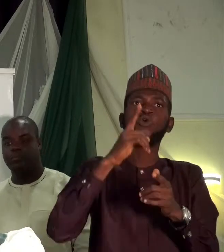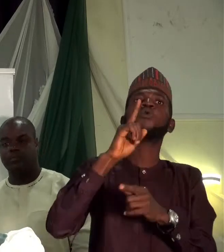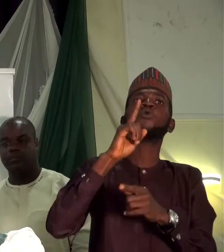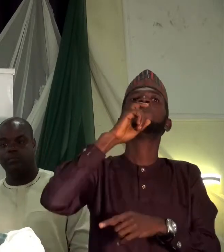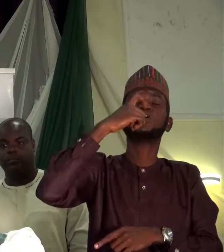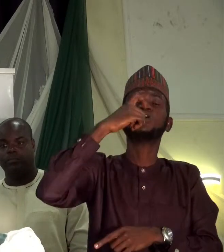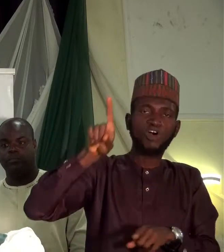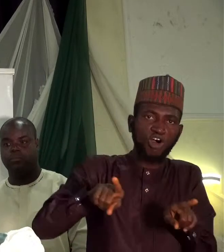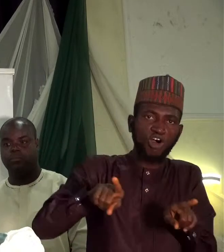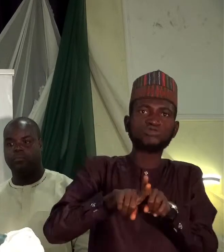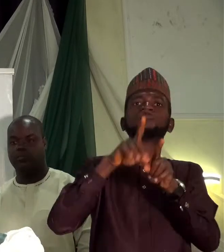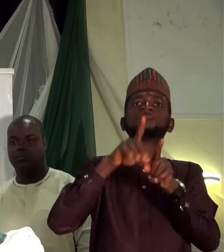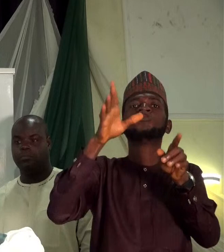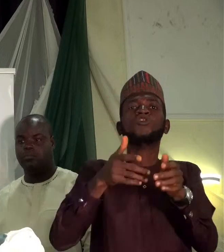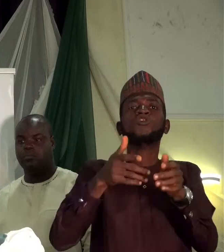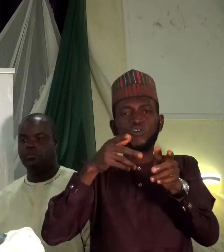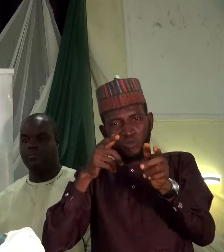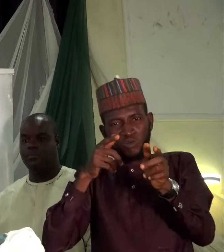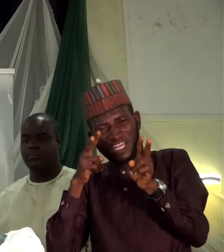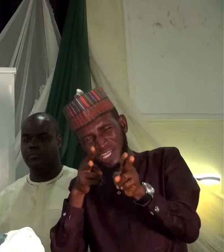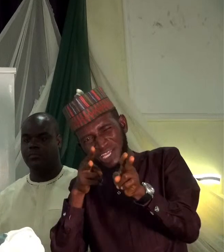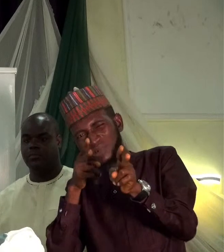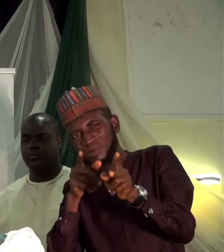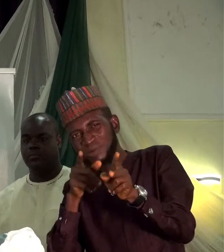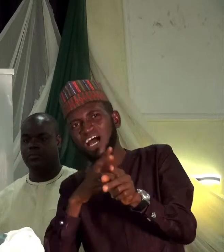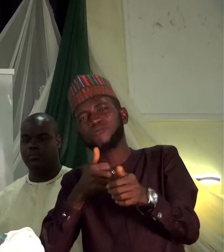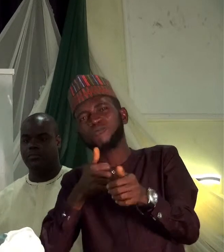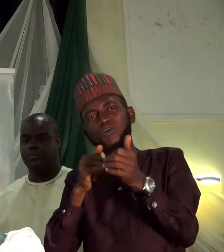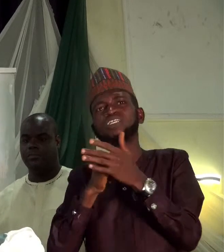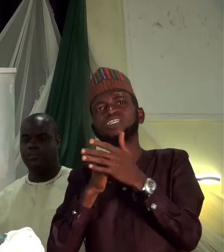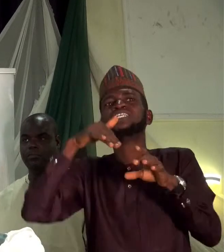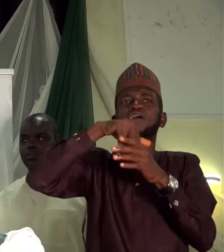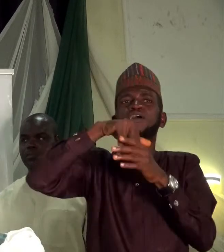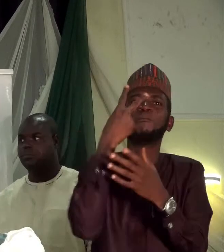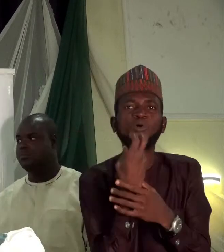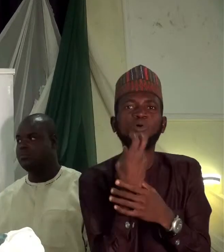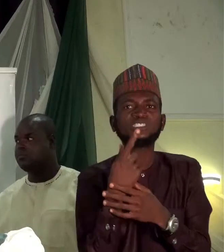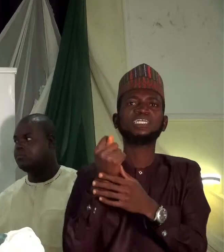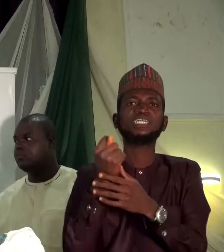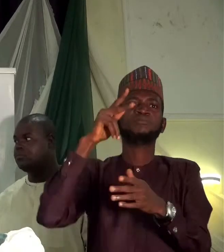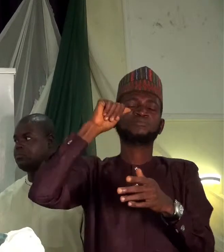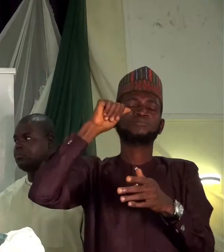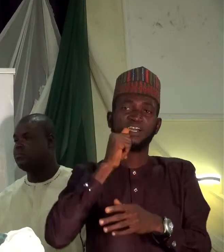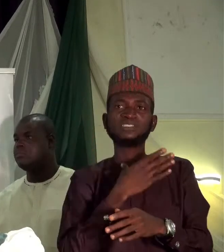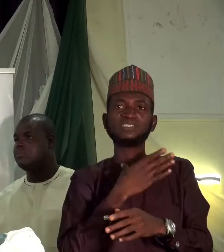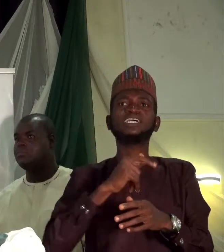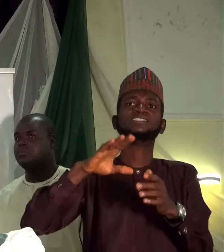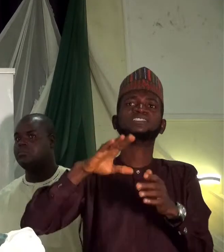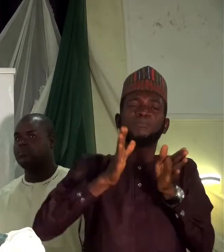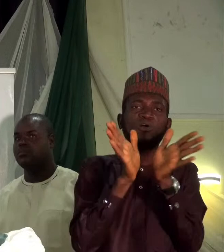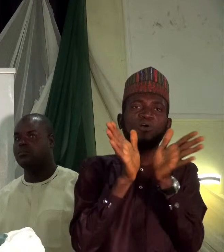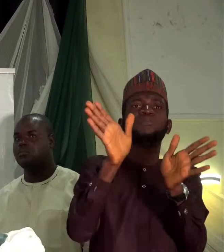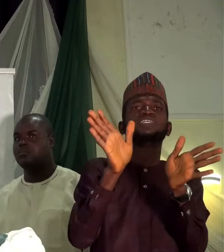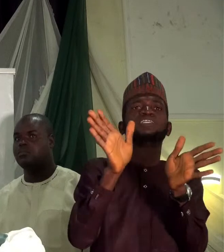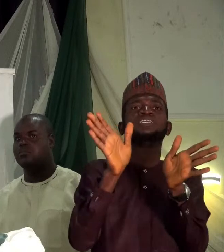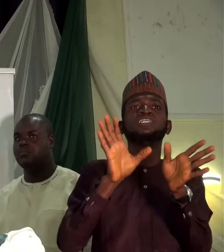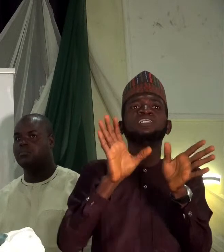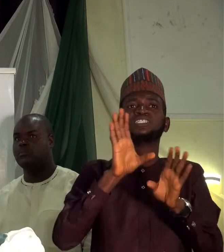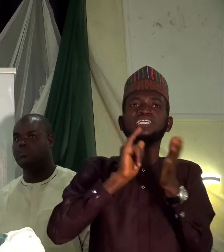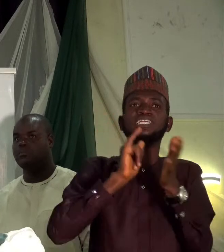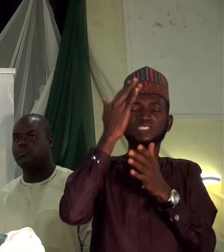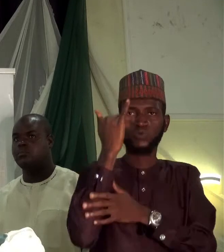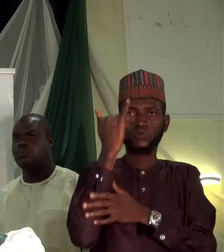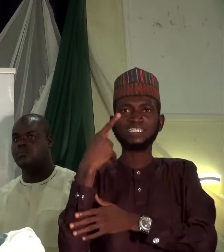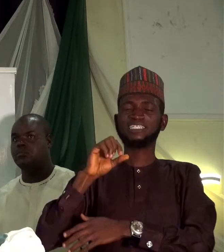pursue it in both private and public actions. And that is one of the things that the single Senator Akintude was calling us